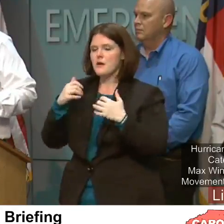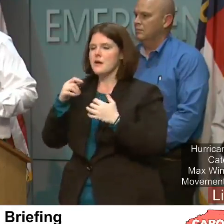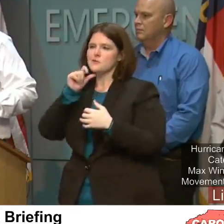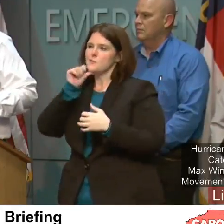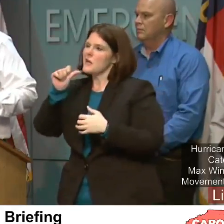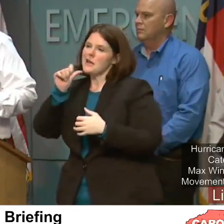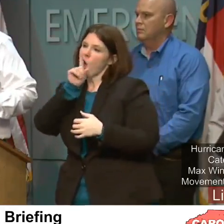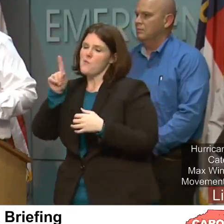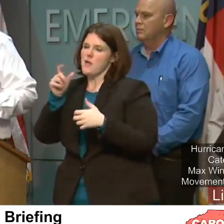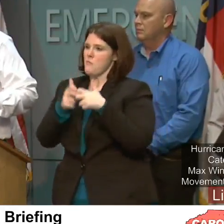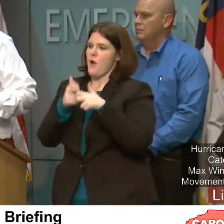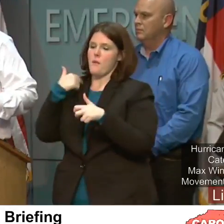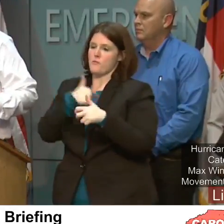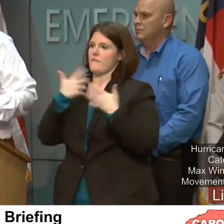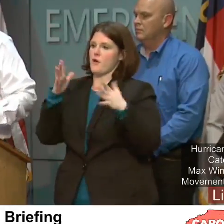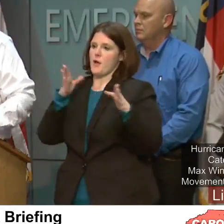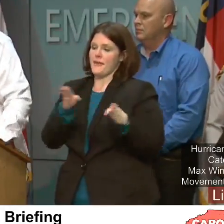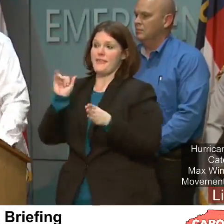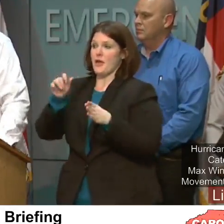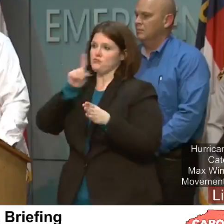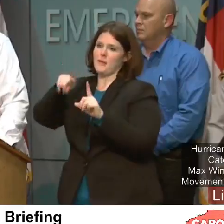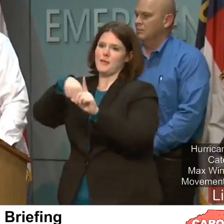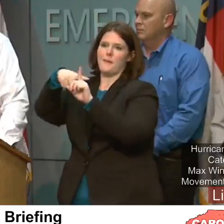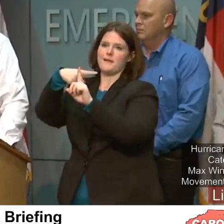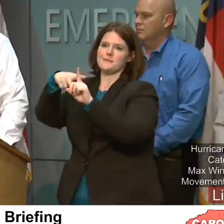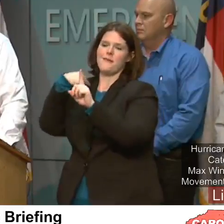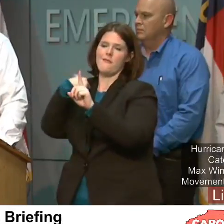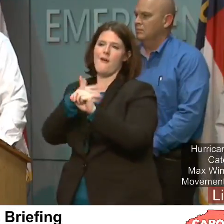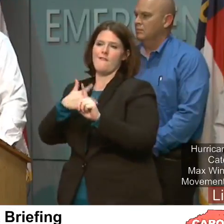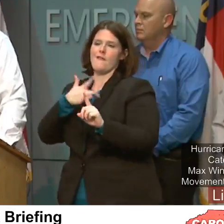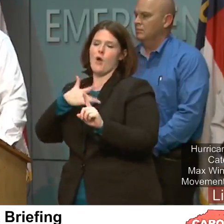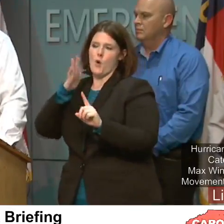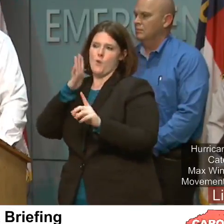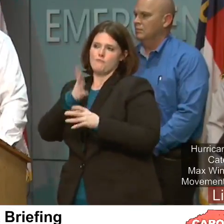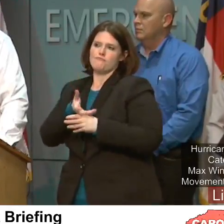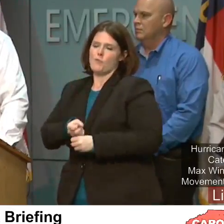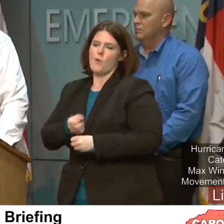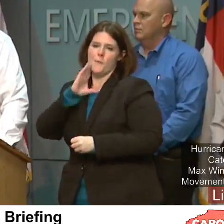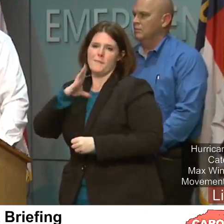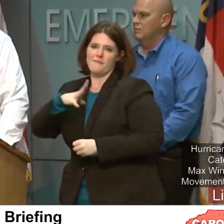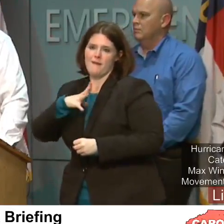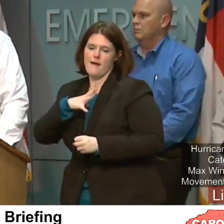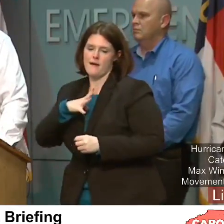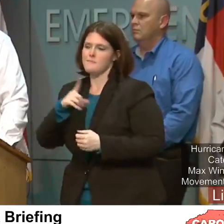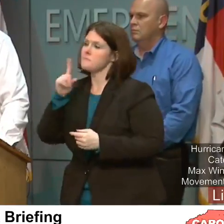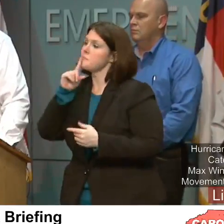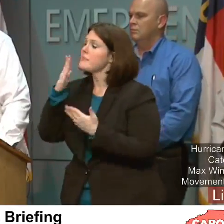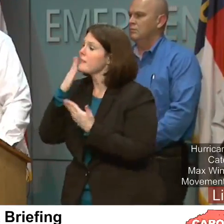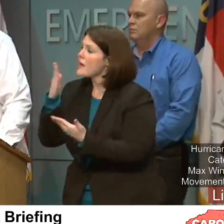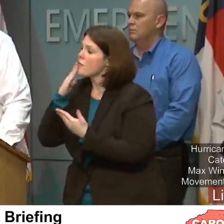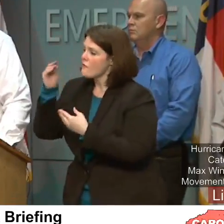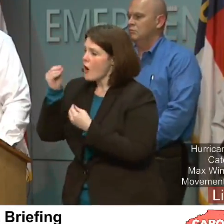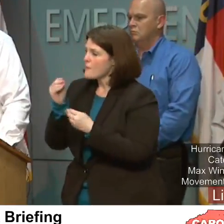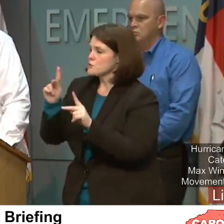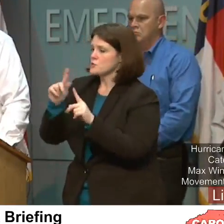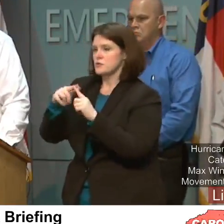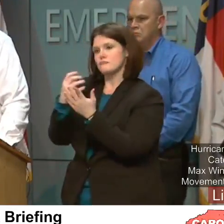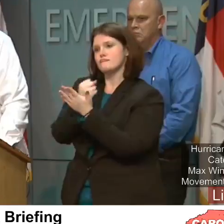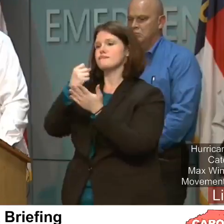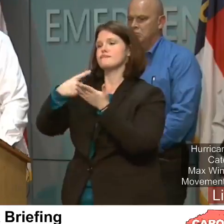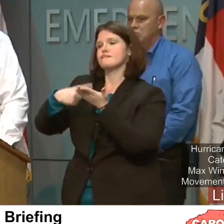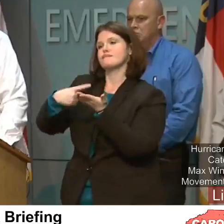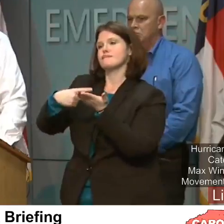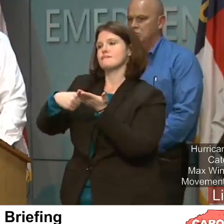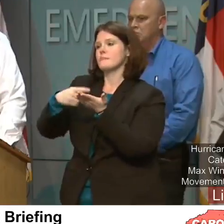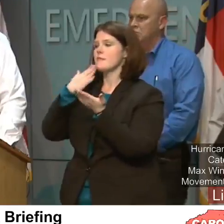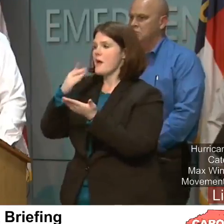So I guess that's a silver lining in what we're going to see. So I thank you for the opportunity, Governor. I thank you for what you've